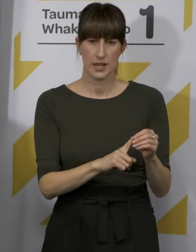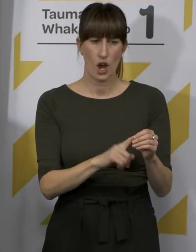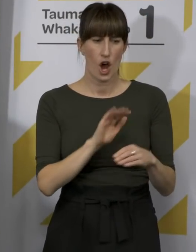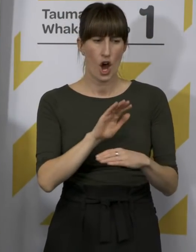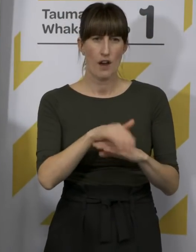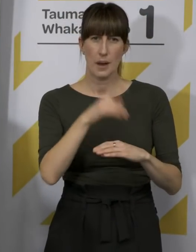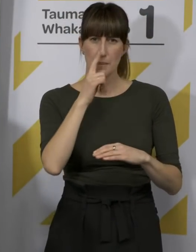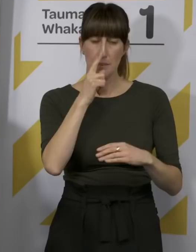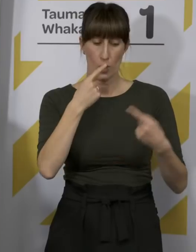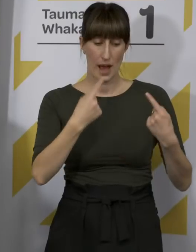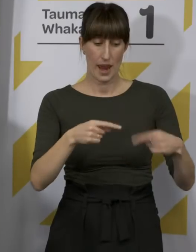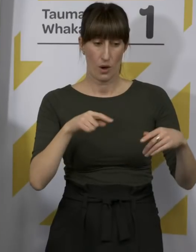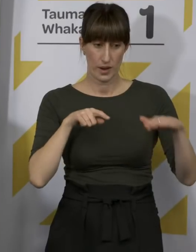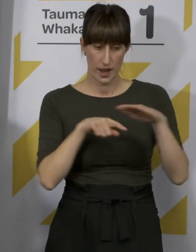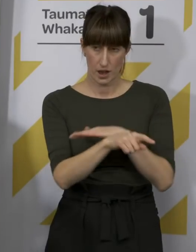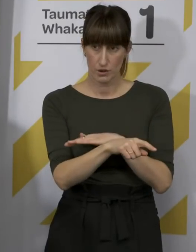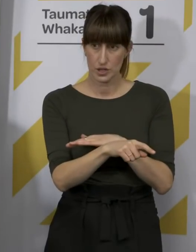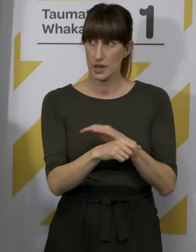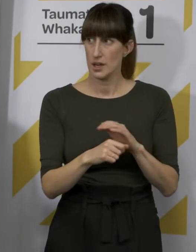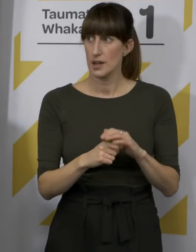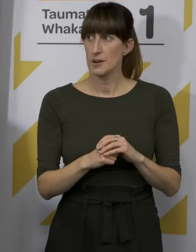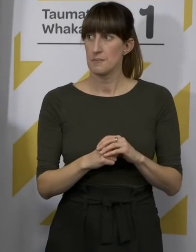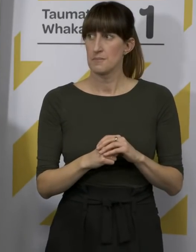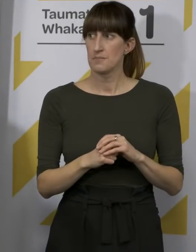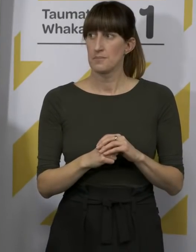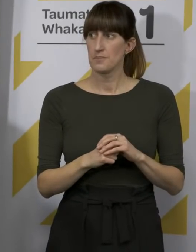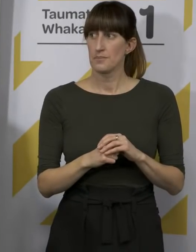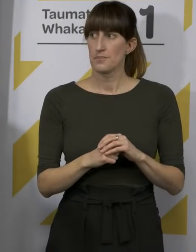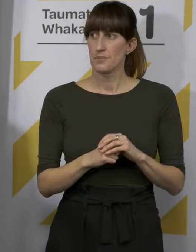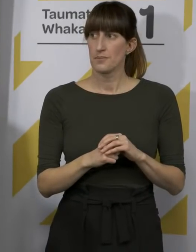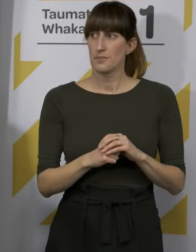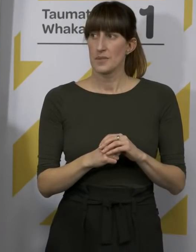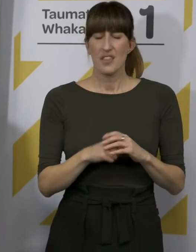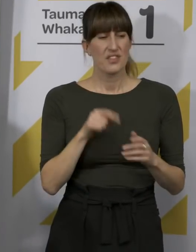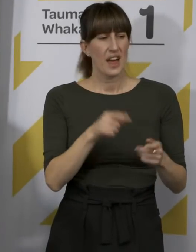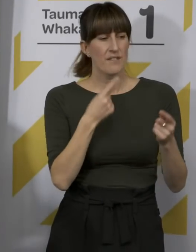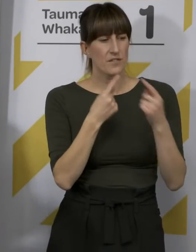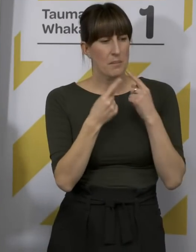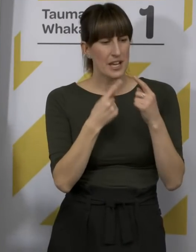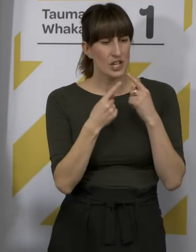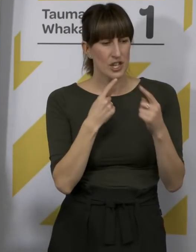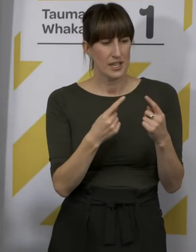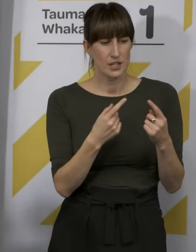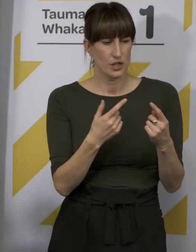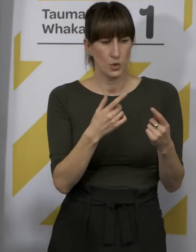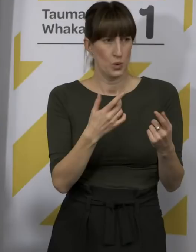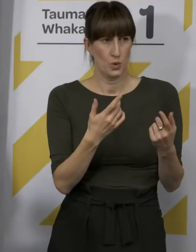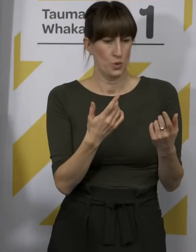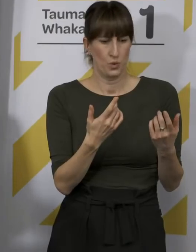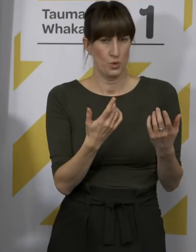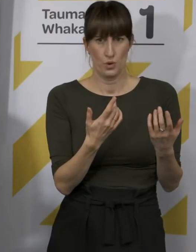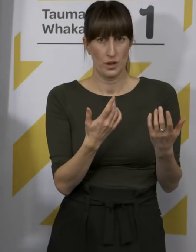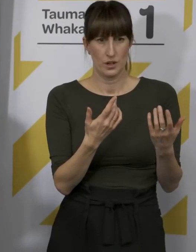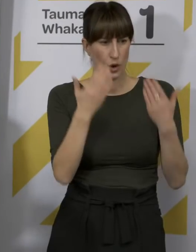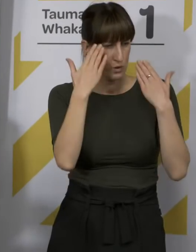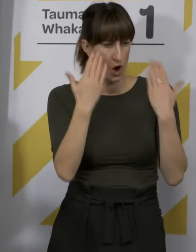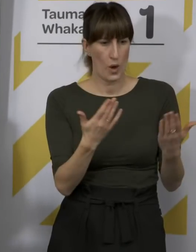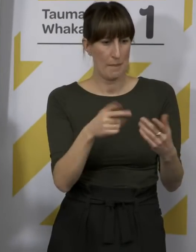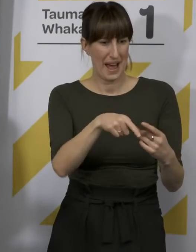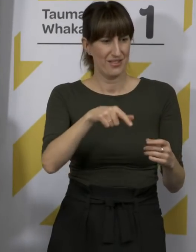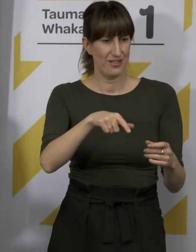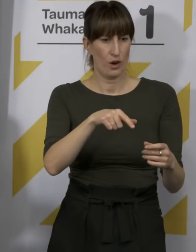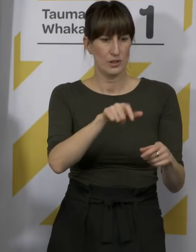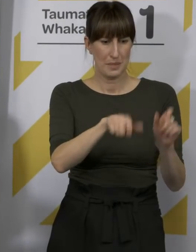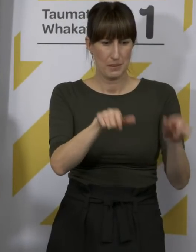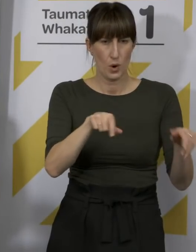compassionate leave and testing on the ground from officials? What is the hold-up with this information a week later with a relatively limited number